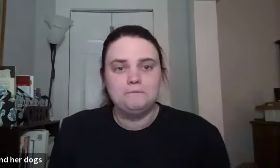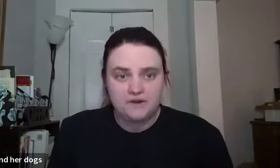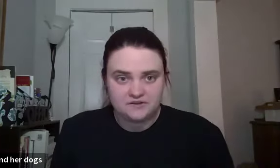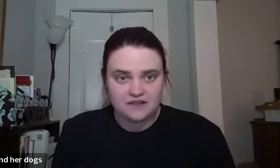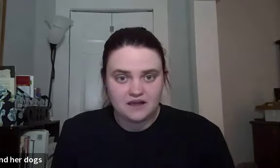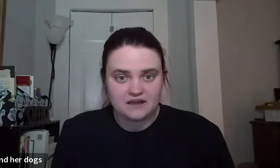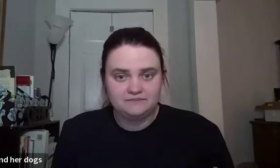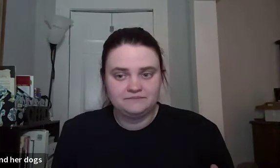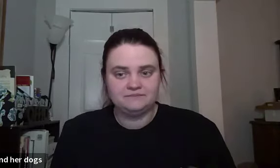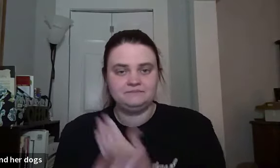Butterfly.